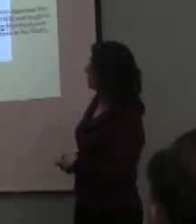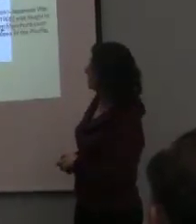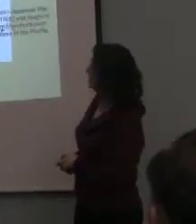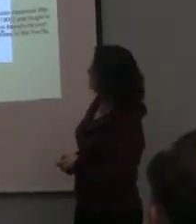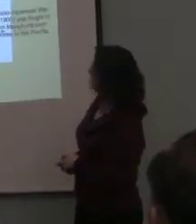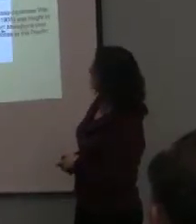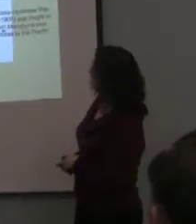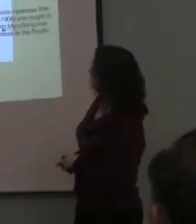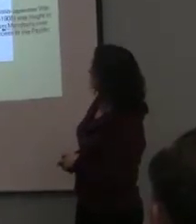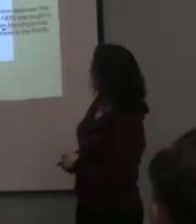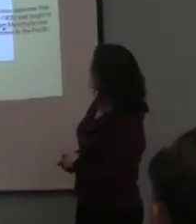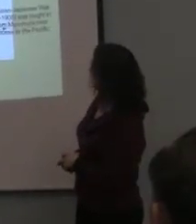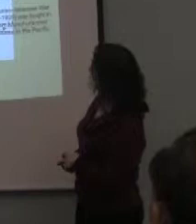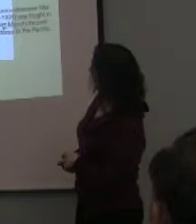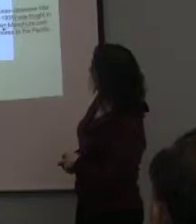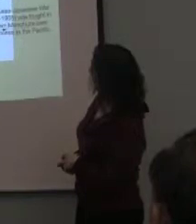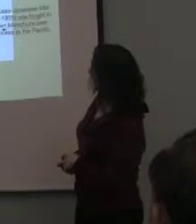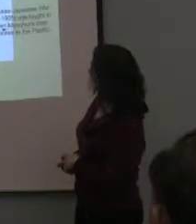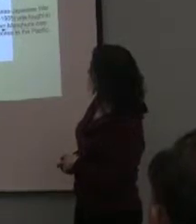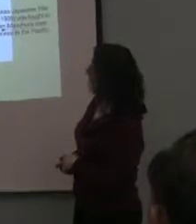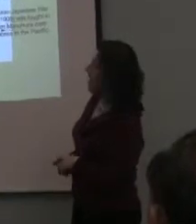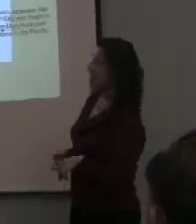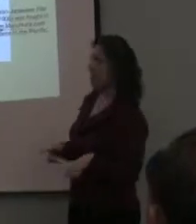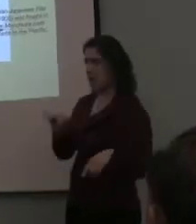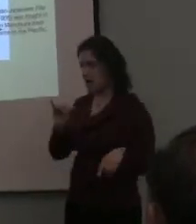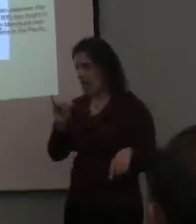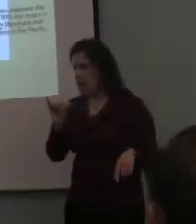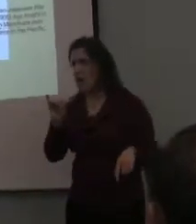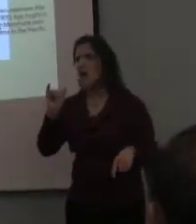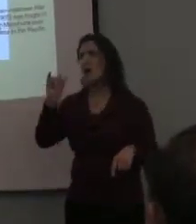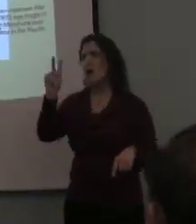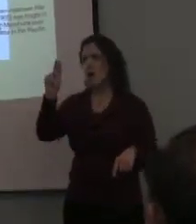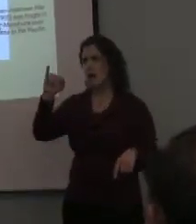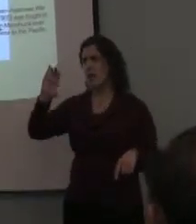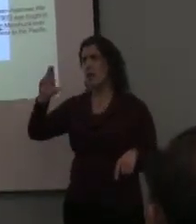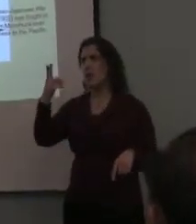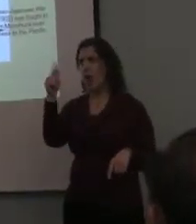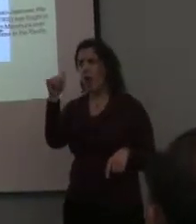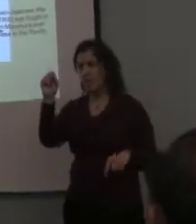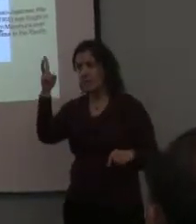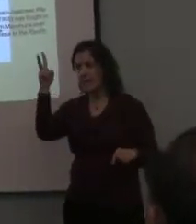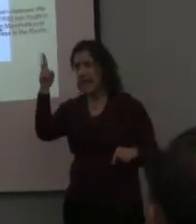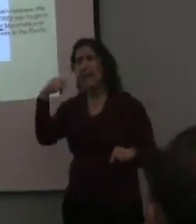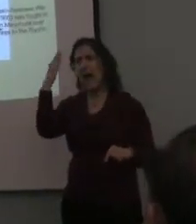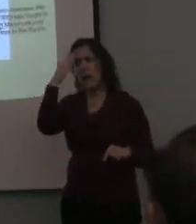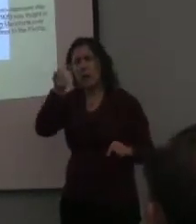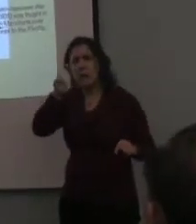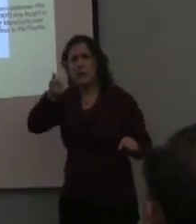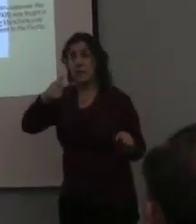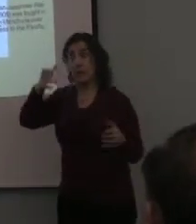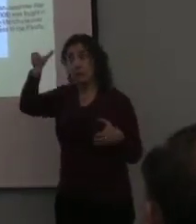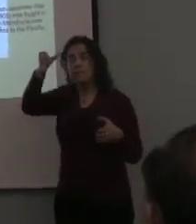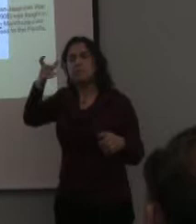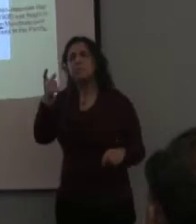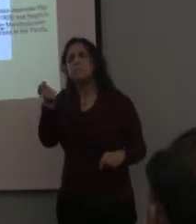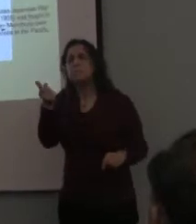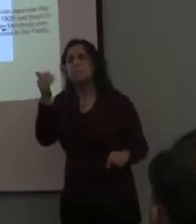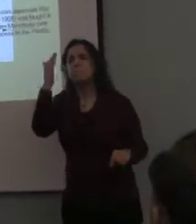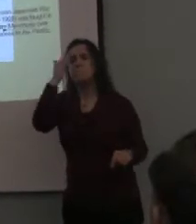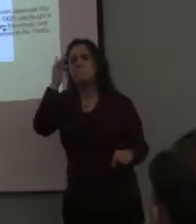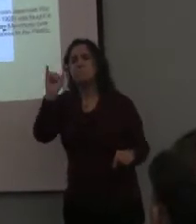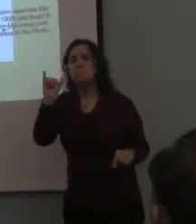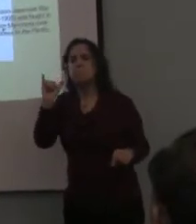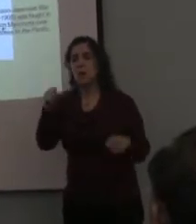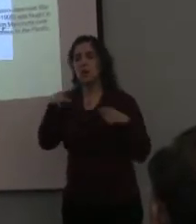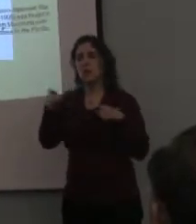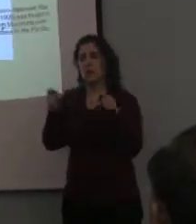II. Actually, I know a little bit about Nicholas II. Not a lot, but a little bit. During